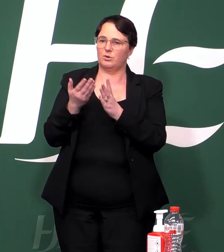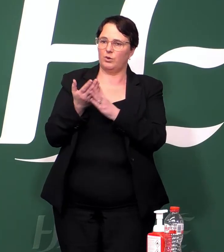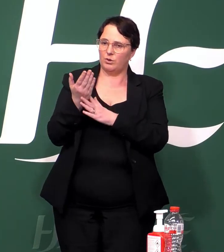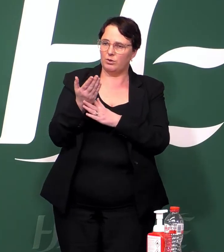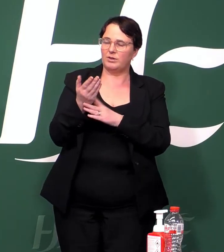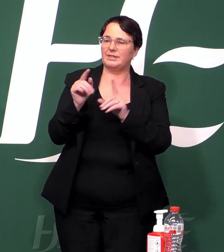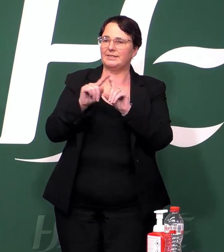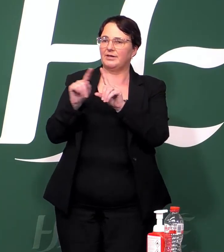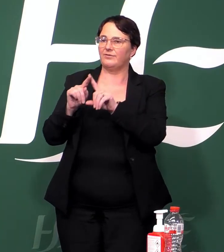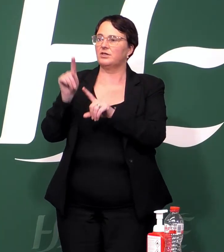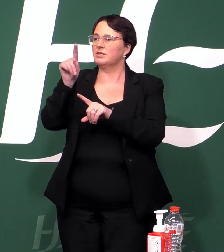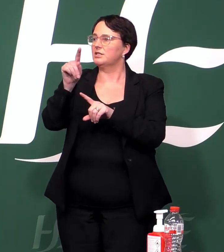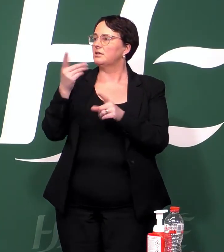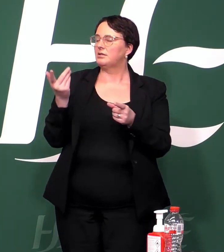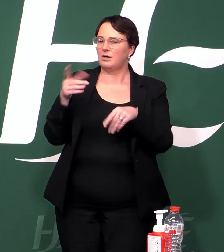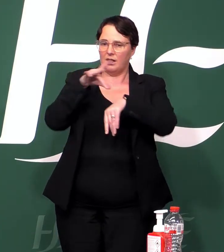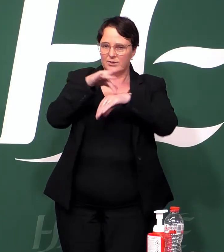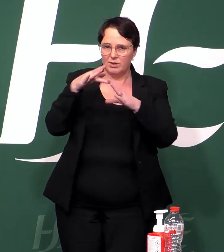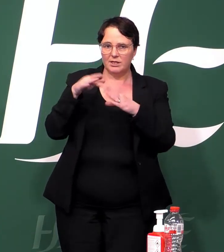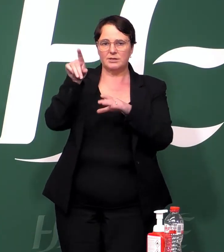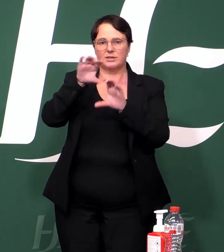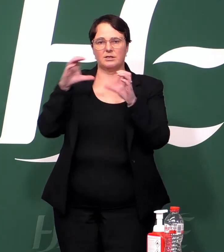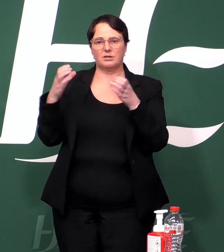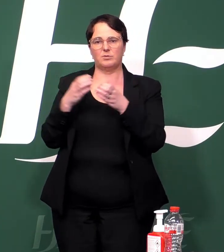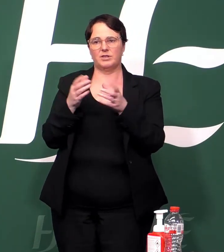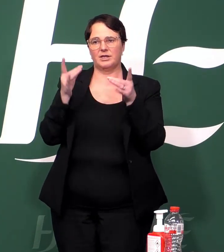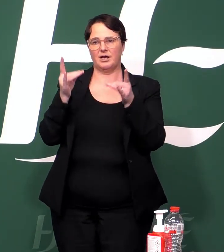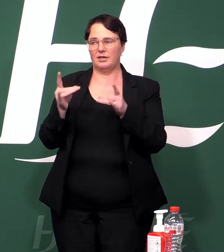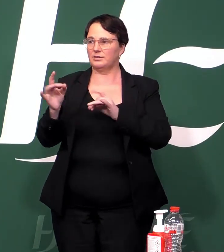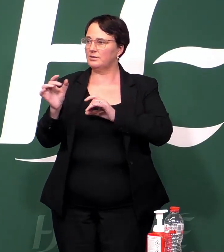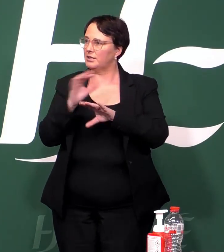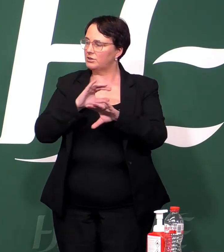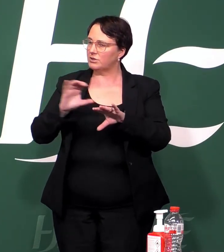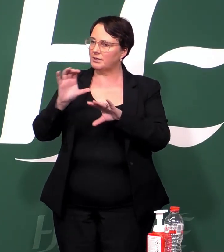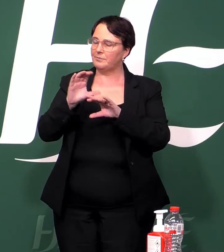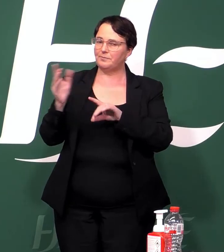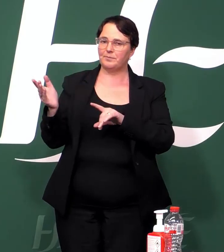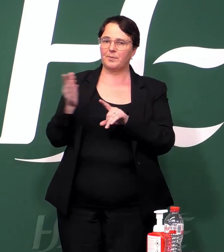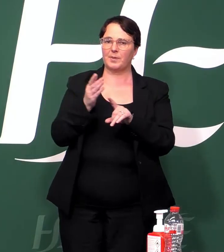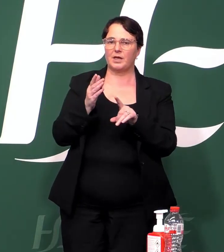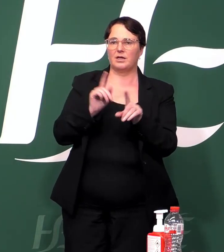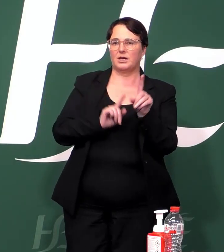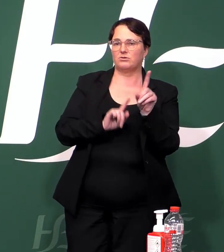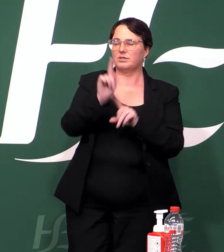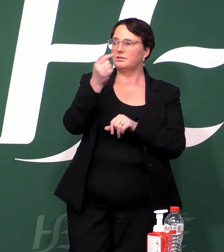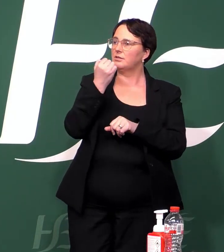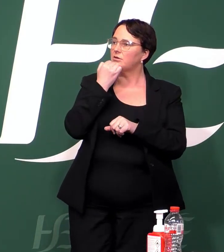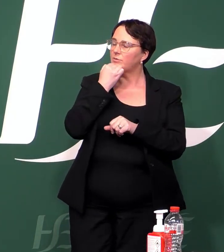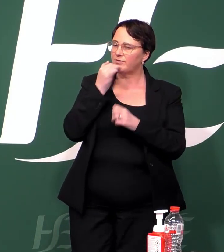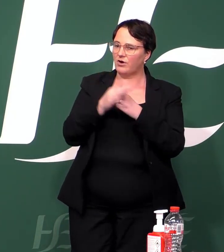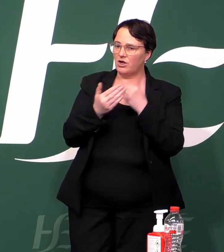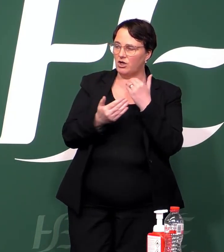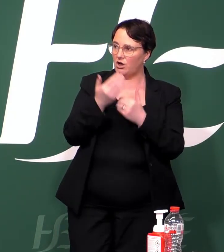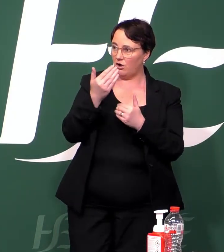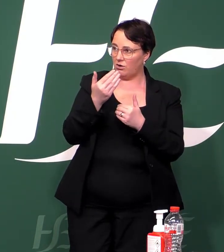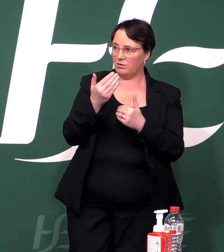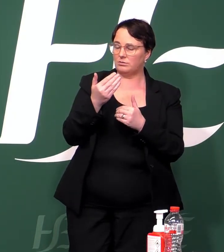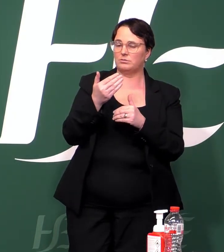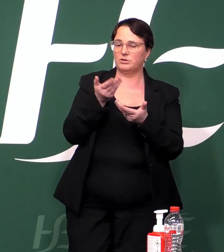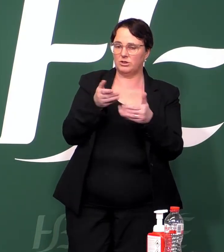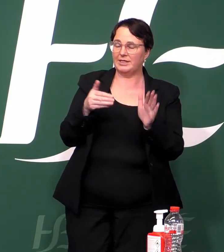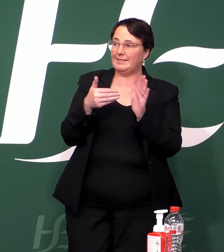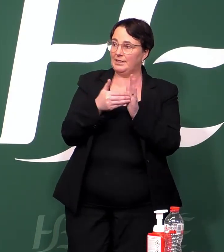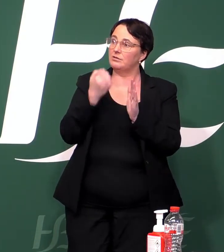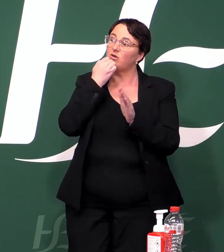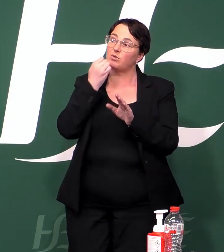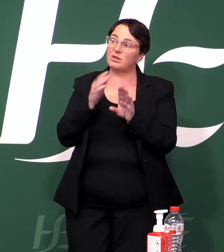and community centres that people would be in contact with. That's the vaccine side. In terms of the increase in the numbers on young children, yes, we are seeing an increase,